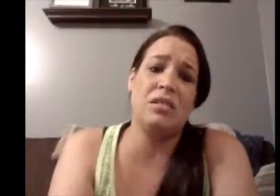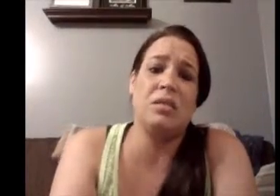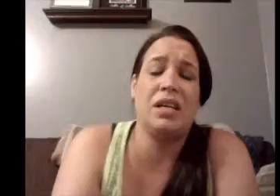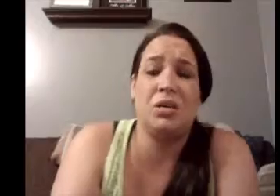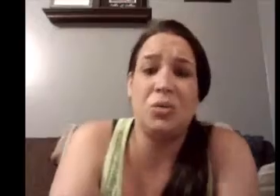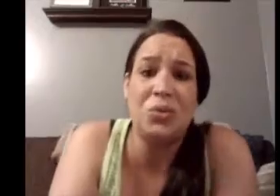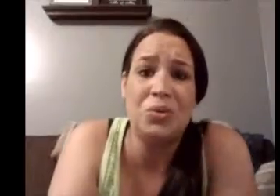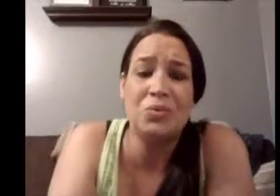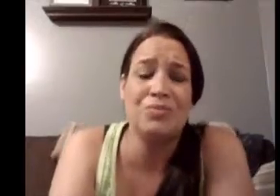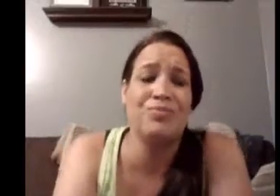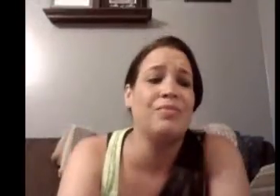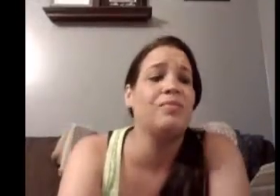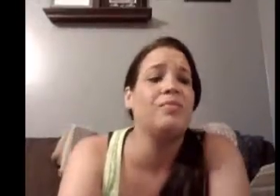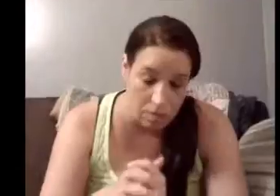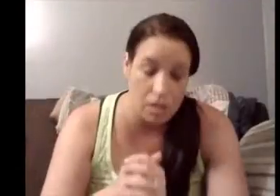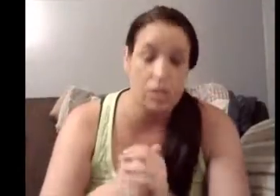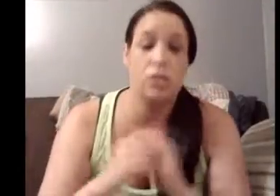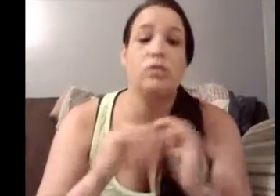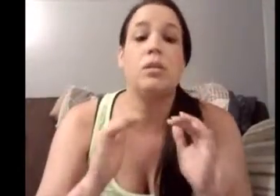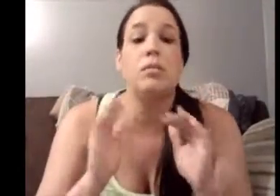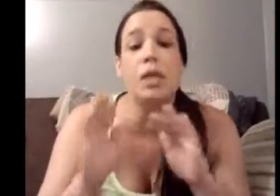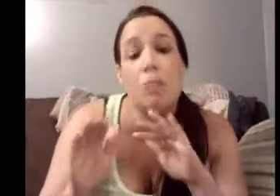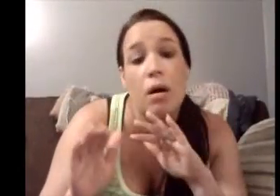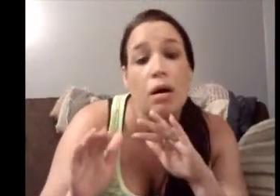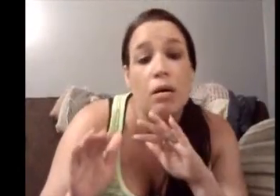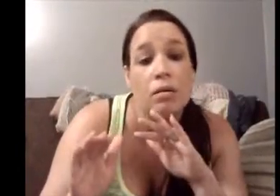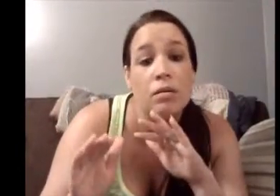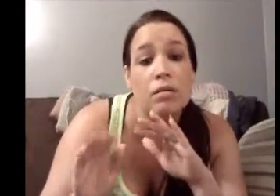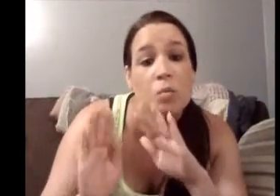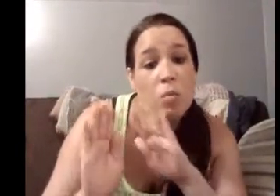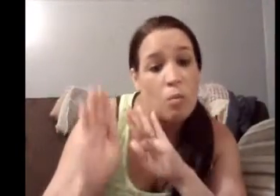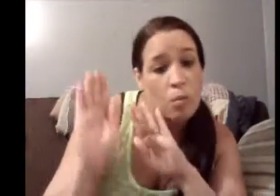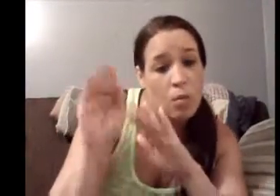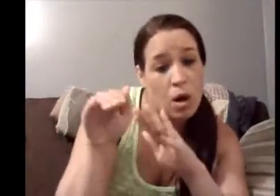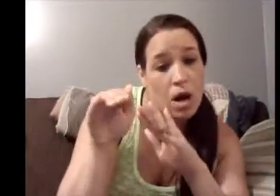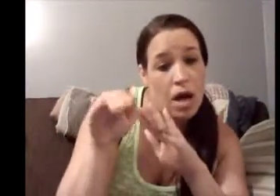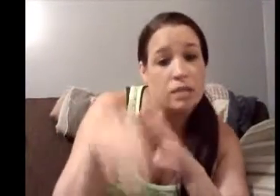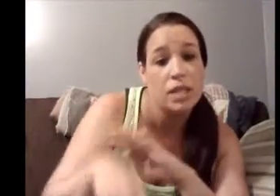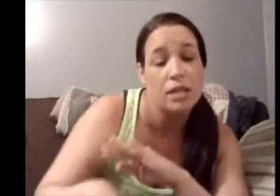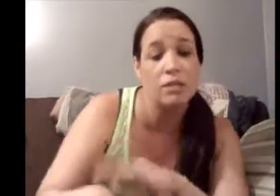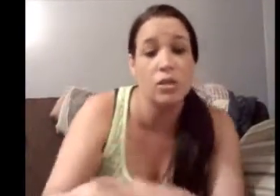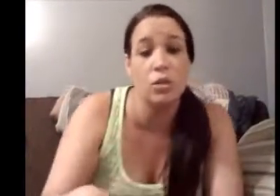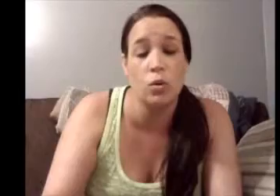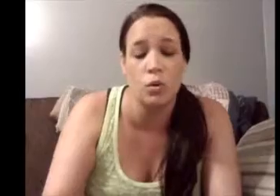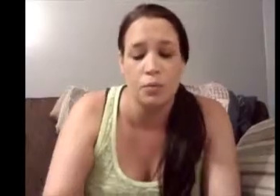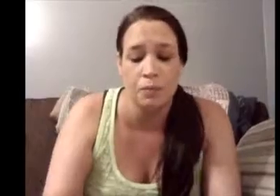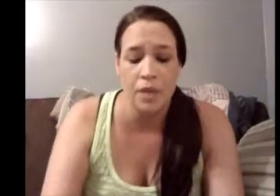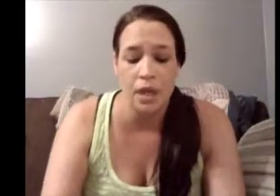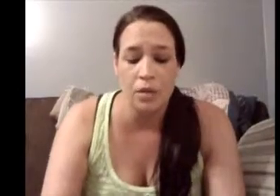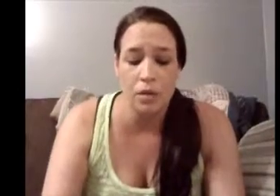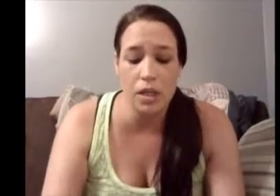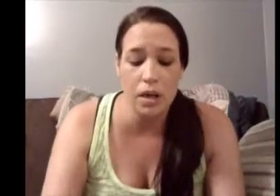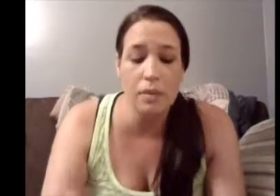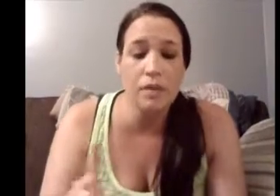act cool, and I'd shoot some b-ball outside of the school when a couple of